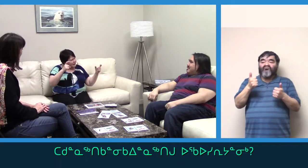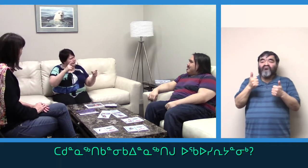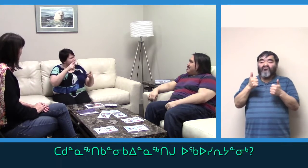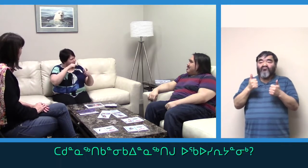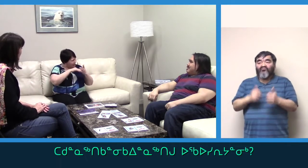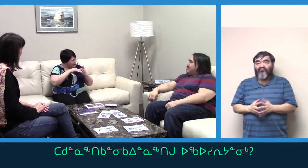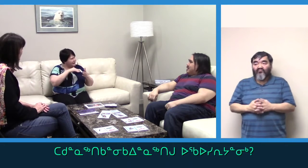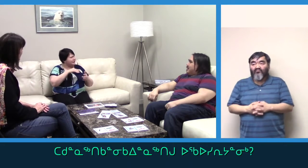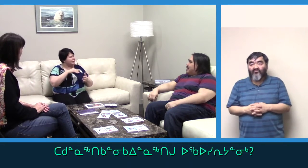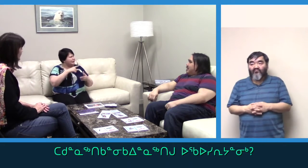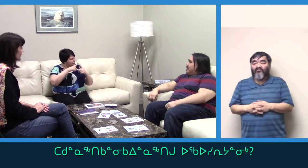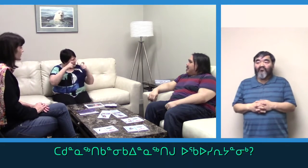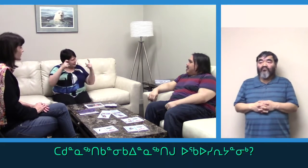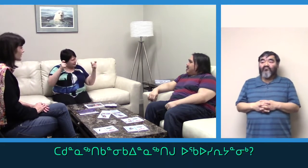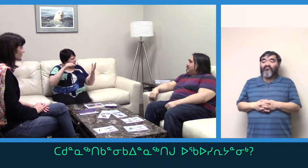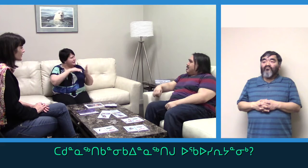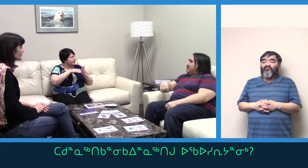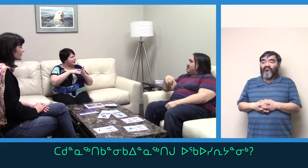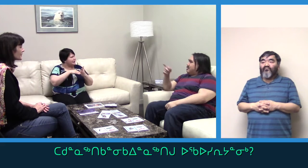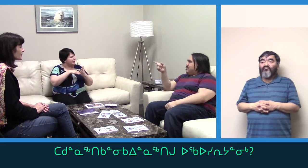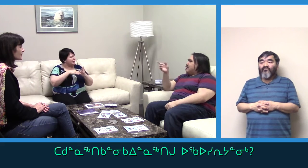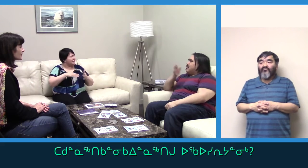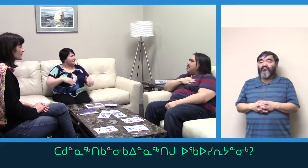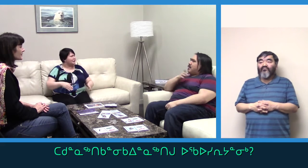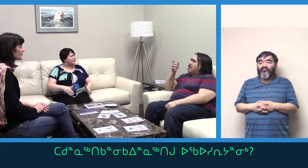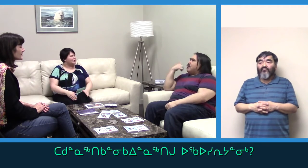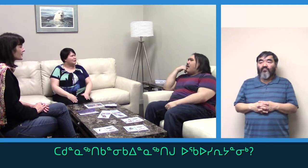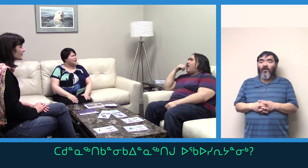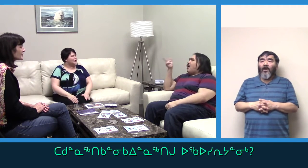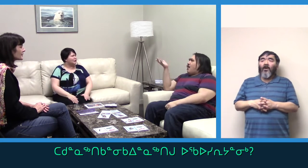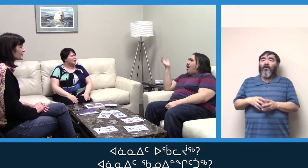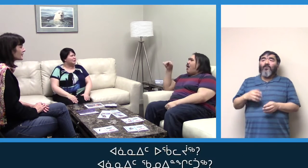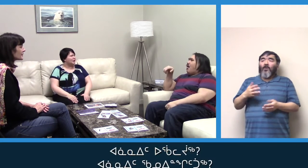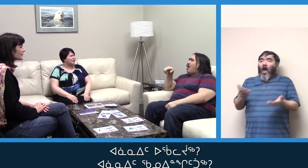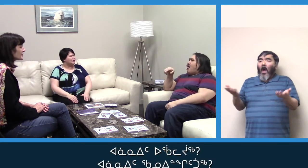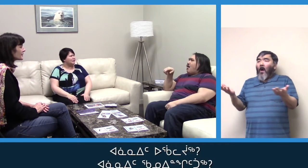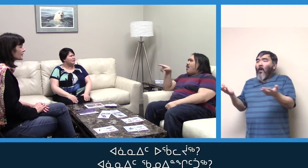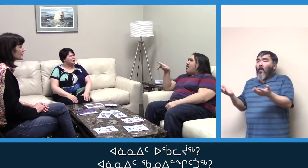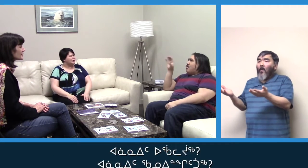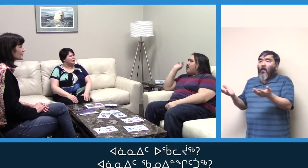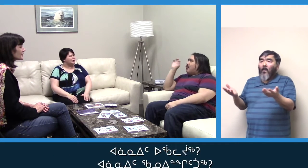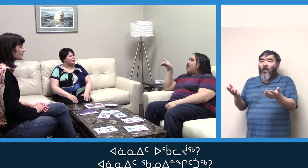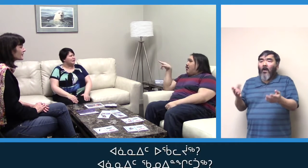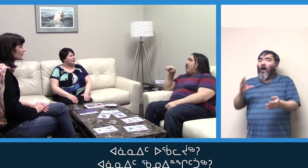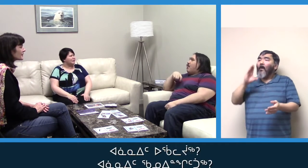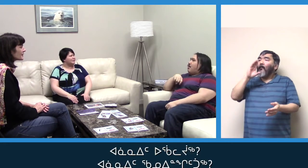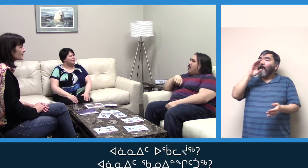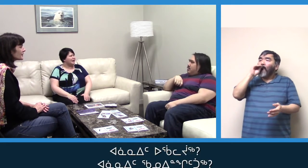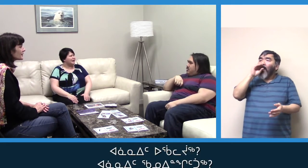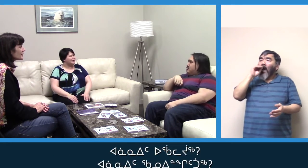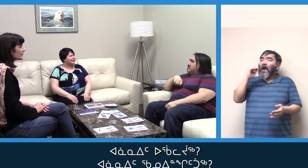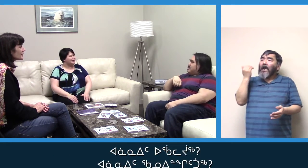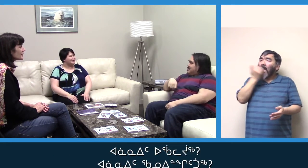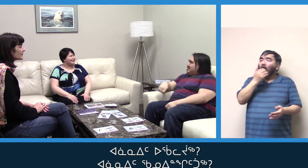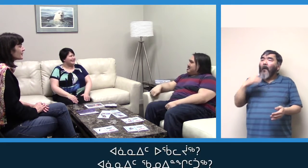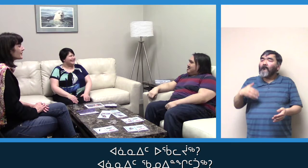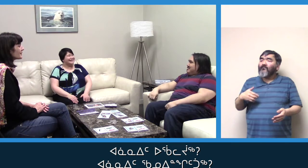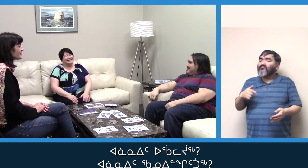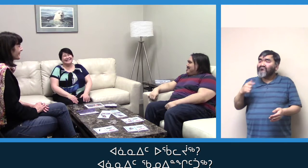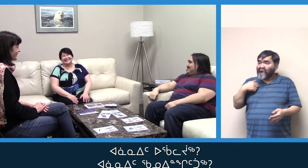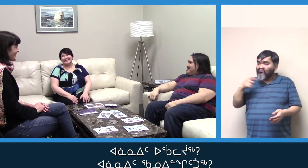What's the sentence? The sentence again. Your mom called, your mom